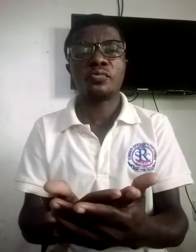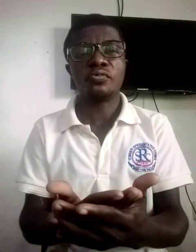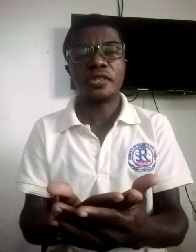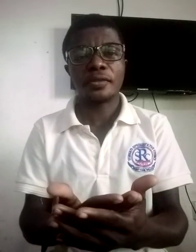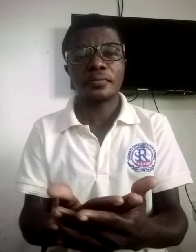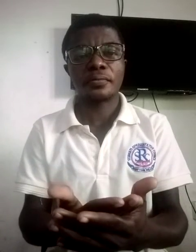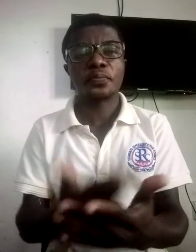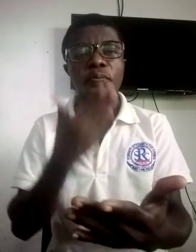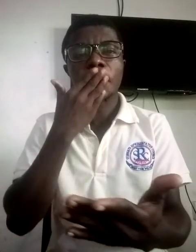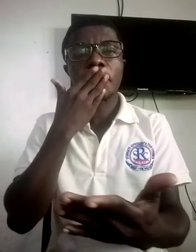good.